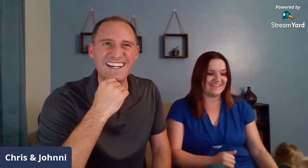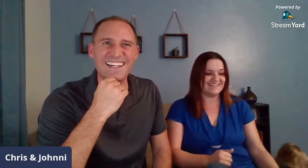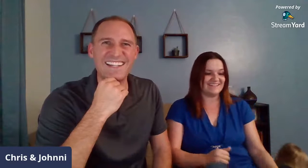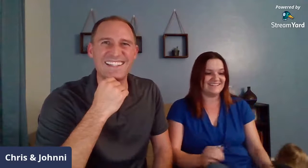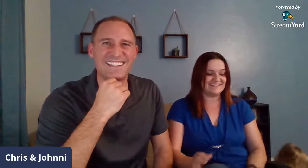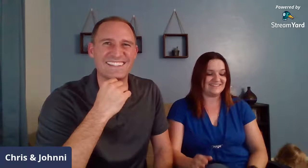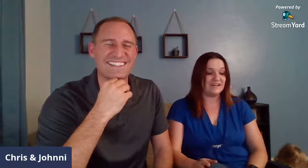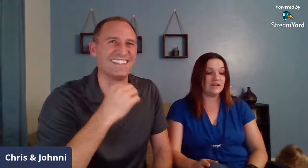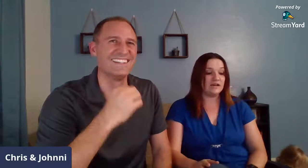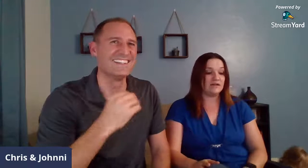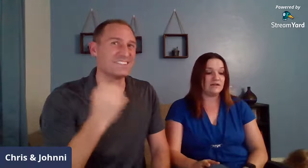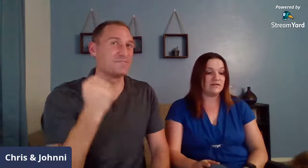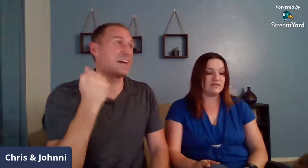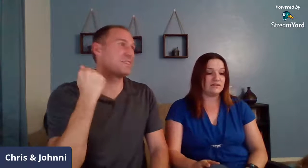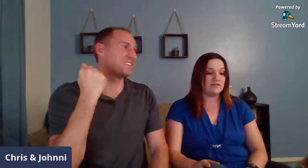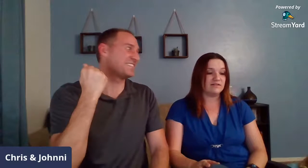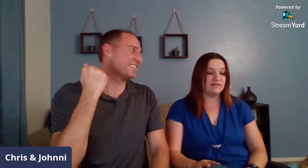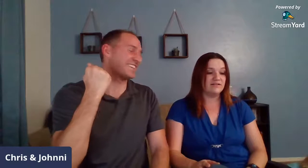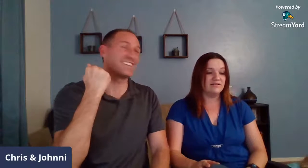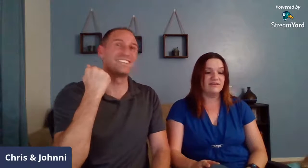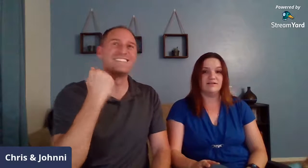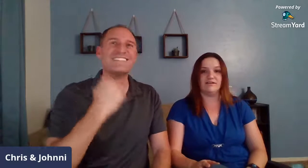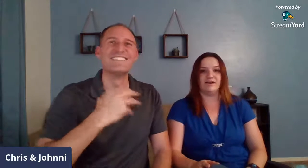Man. My pizza, you let go.